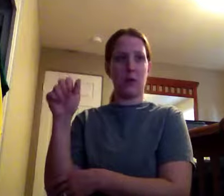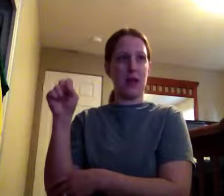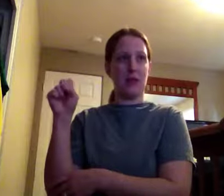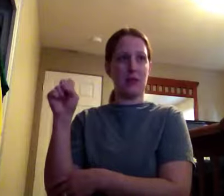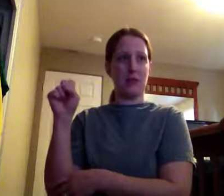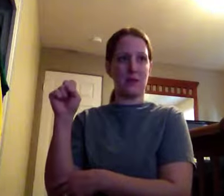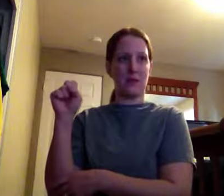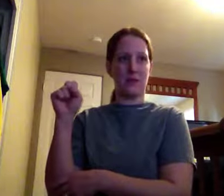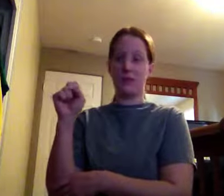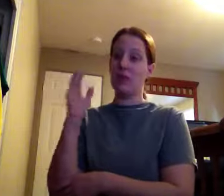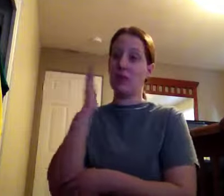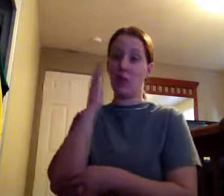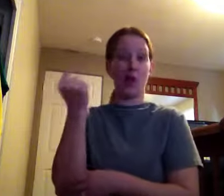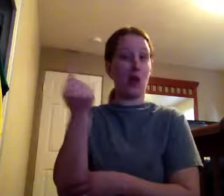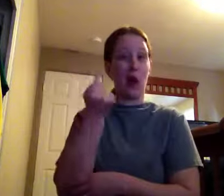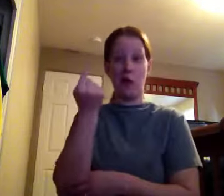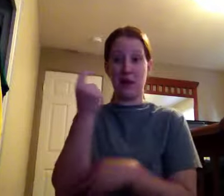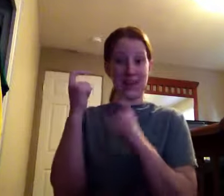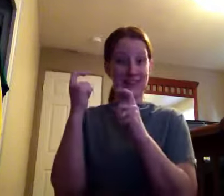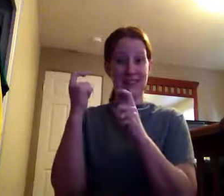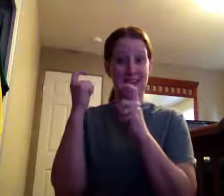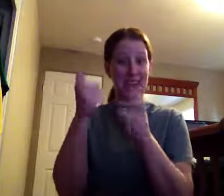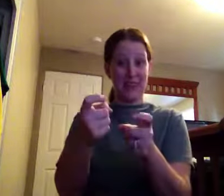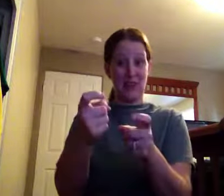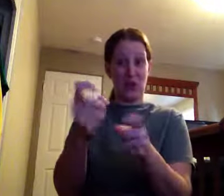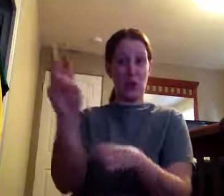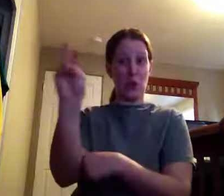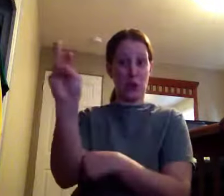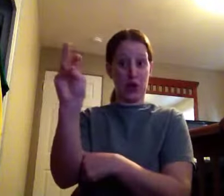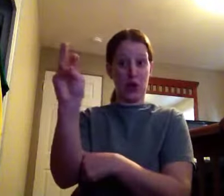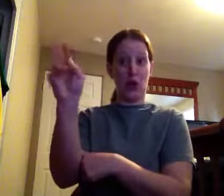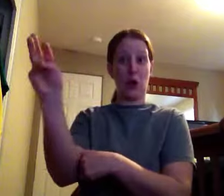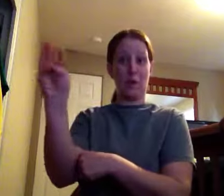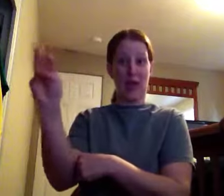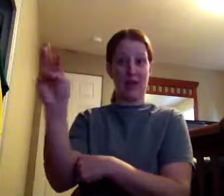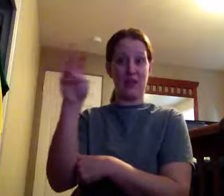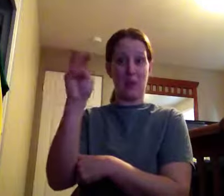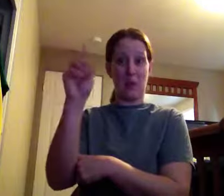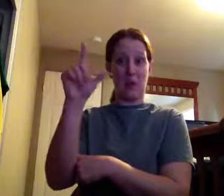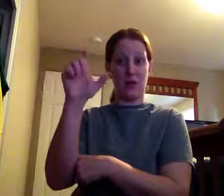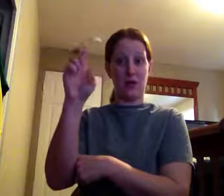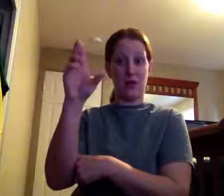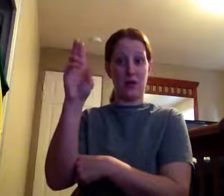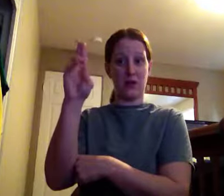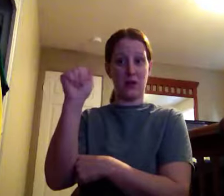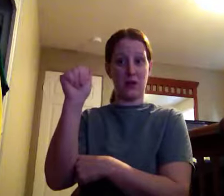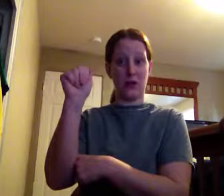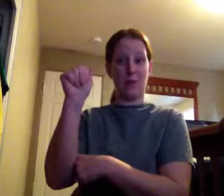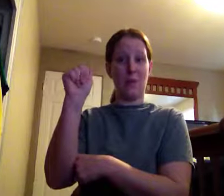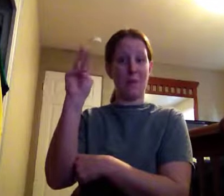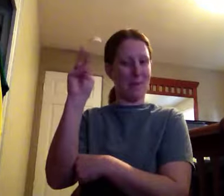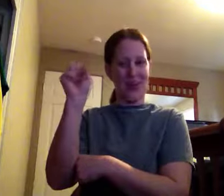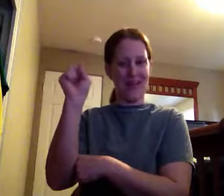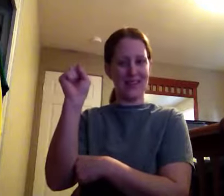Always. So if I come down here and write me, That means this